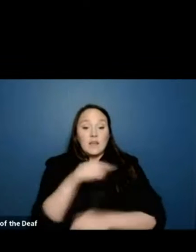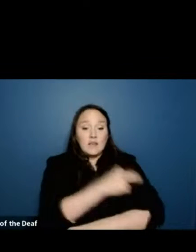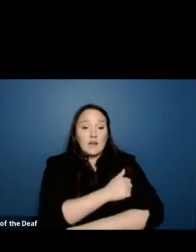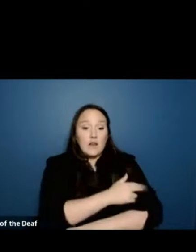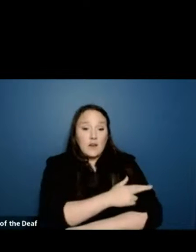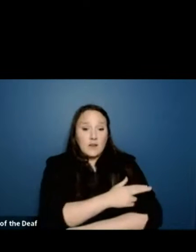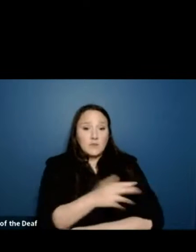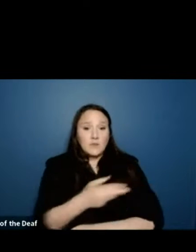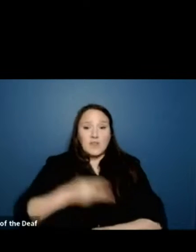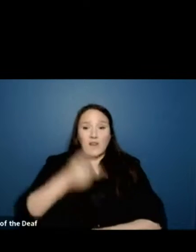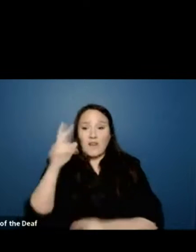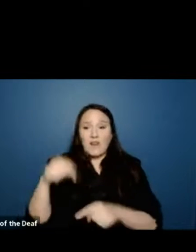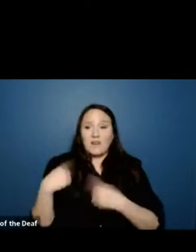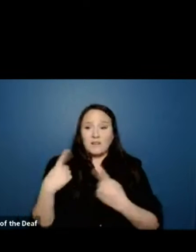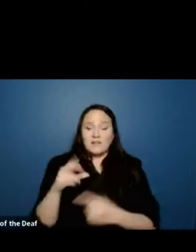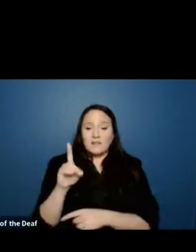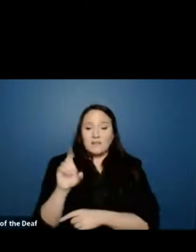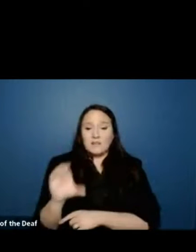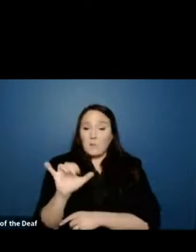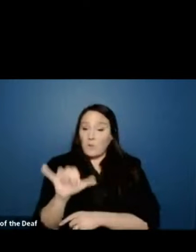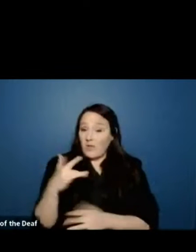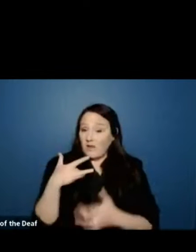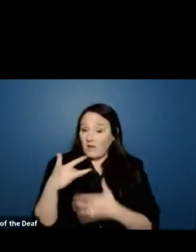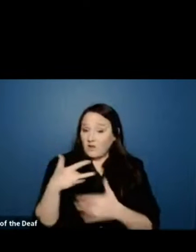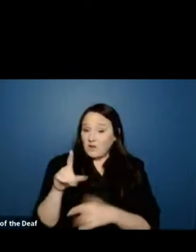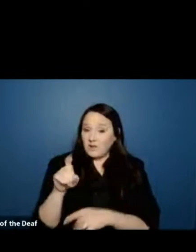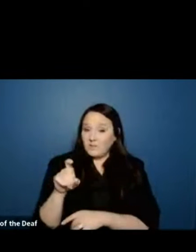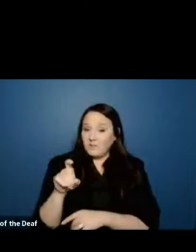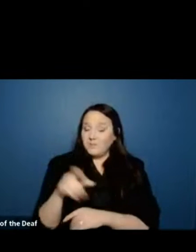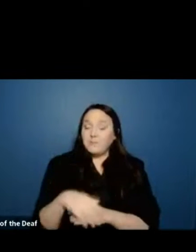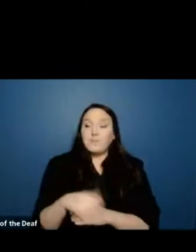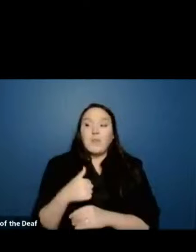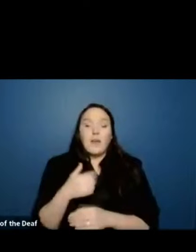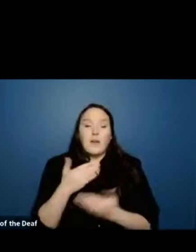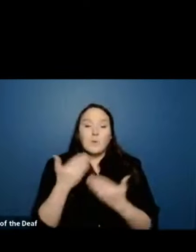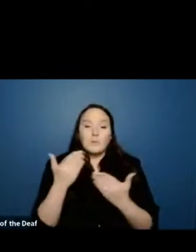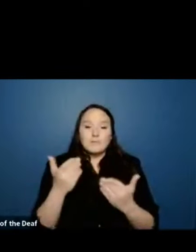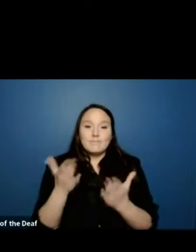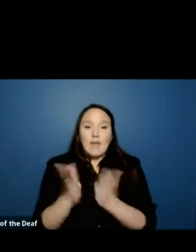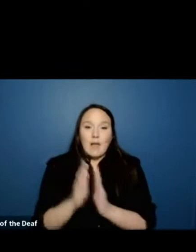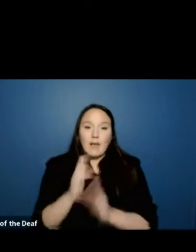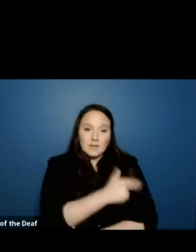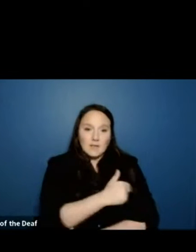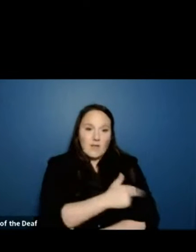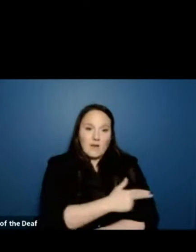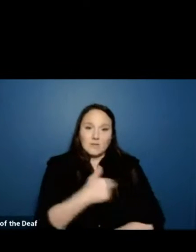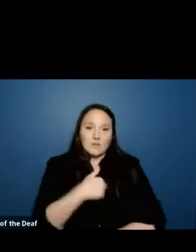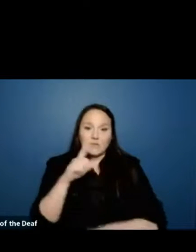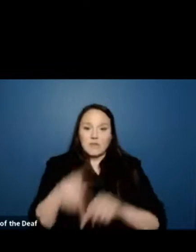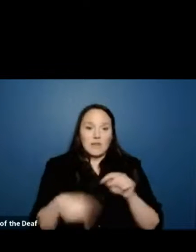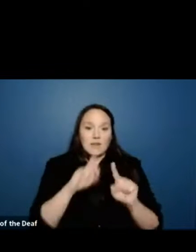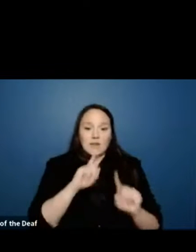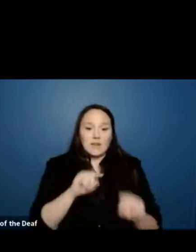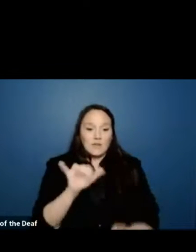this indicate anything concerning? I would ask the hospitals that question. I really can't address that one.